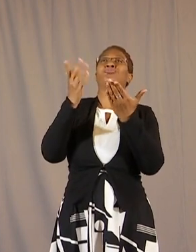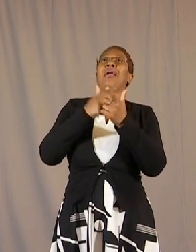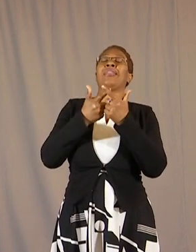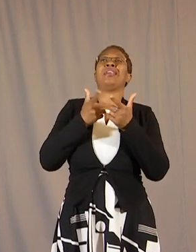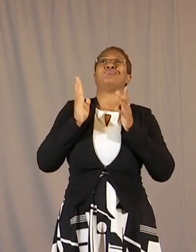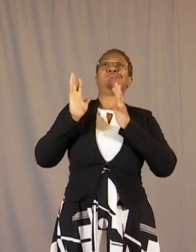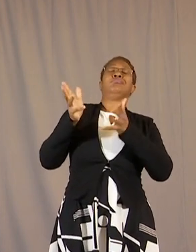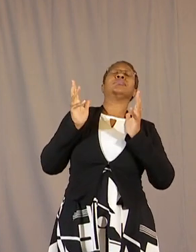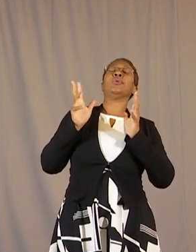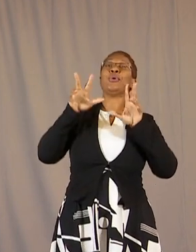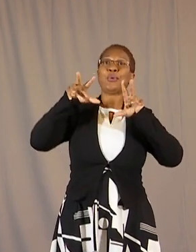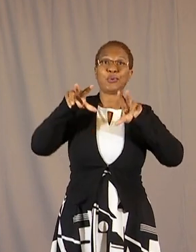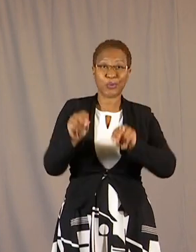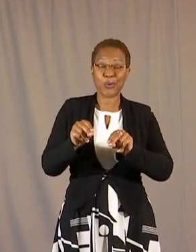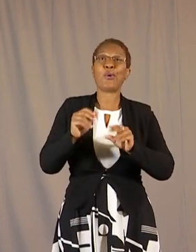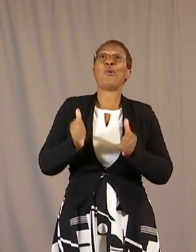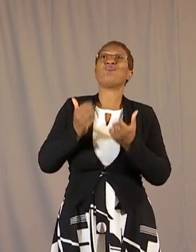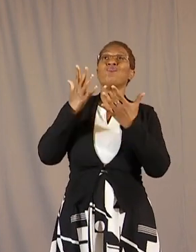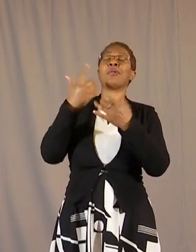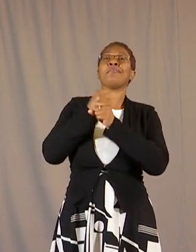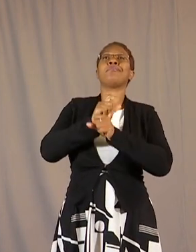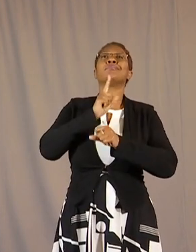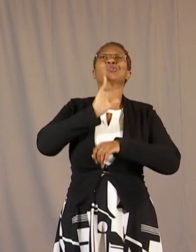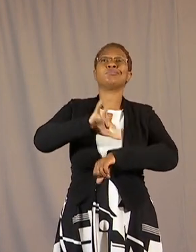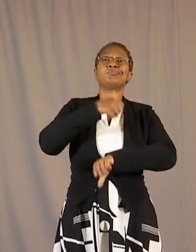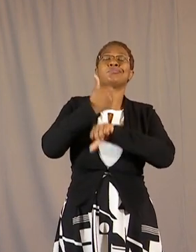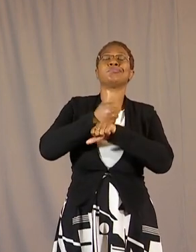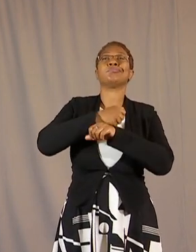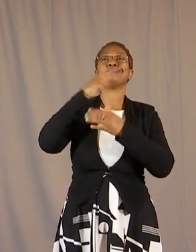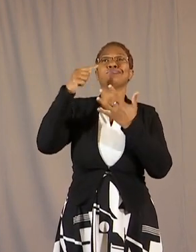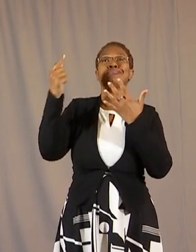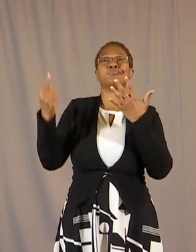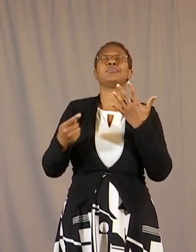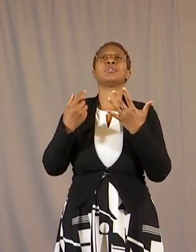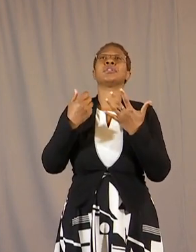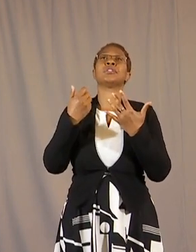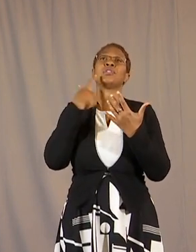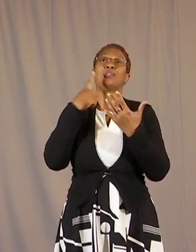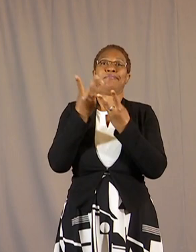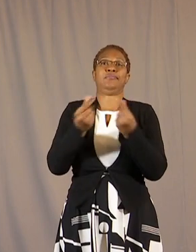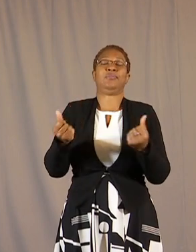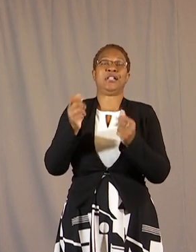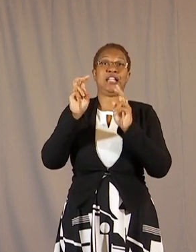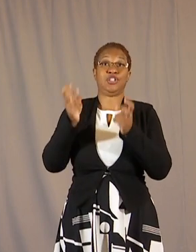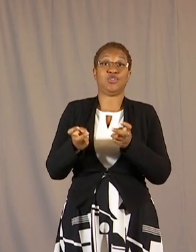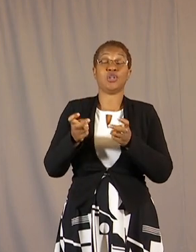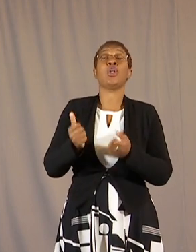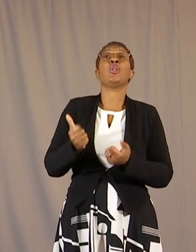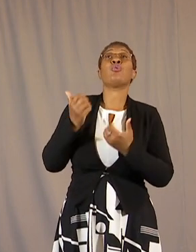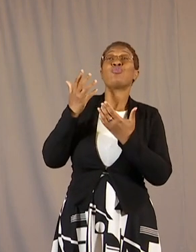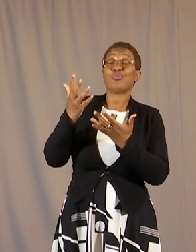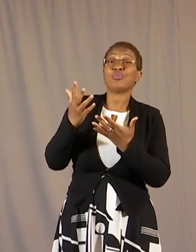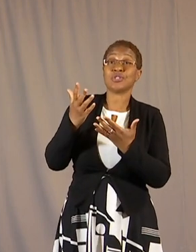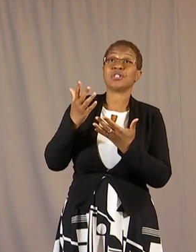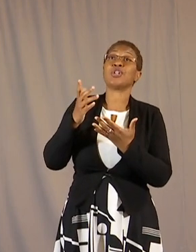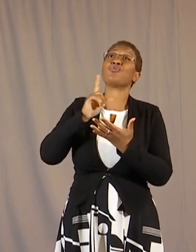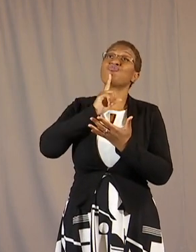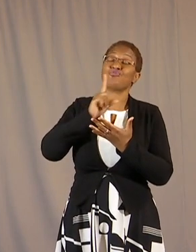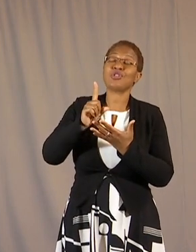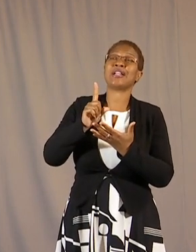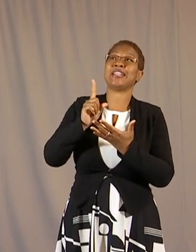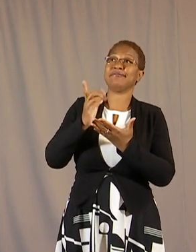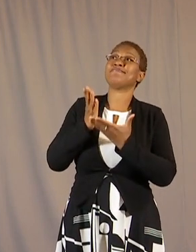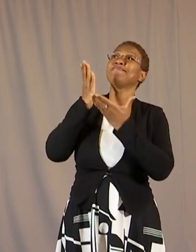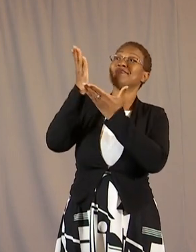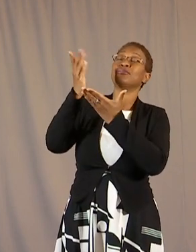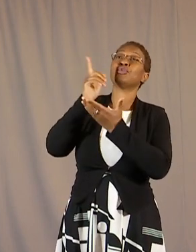just go onto a shelf, and that's what is exciting in this work, is to let people know those recommendations went to an administration